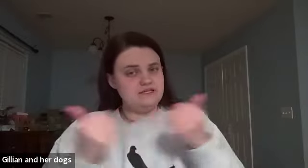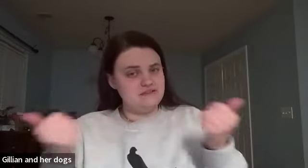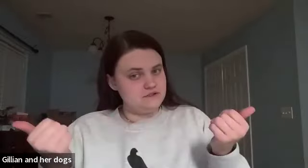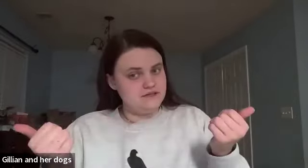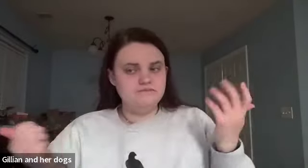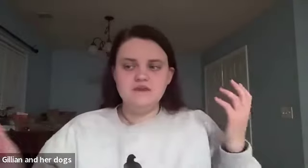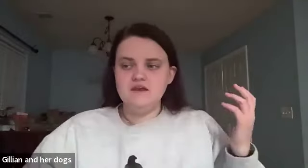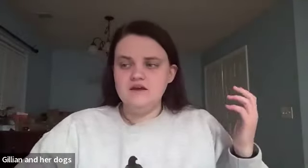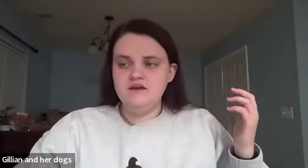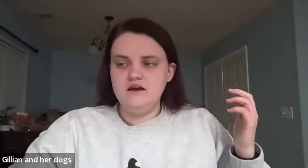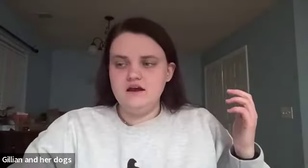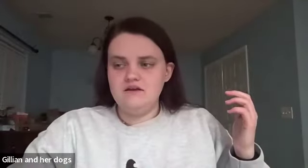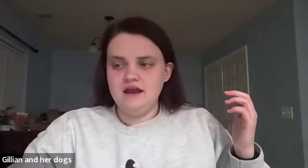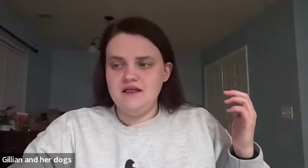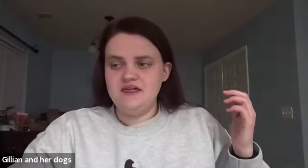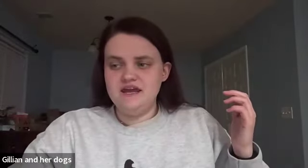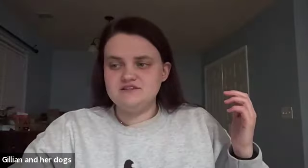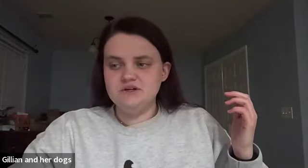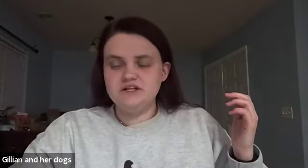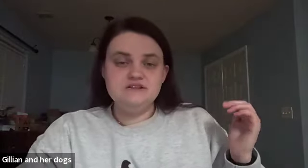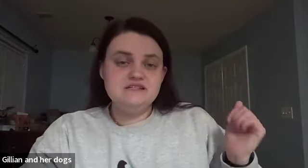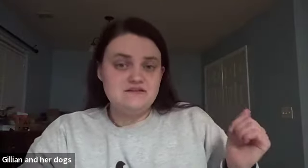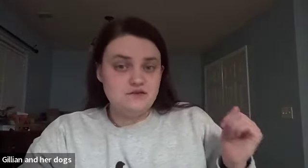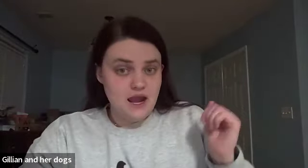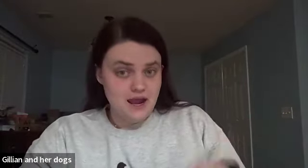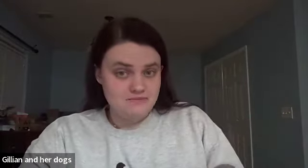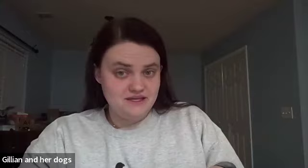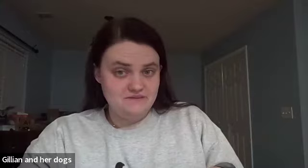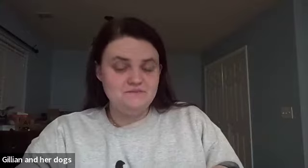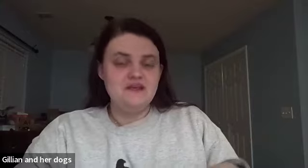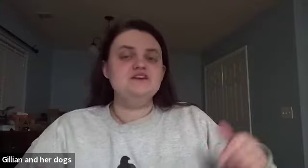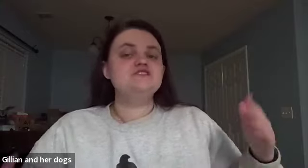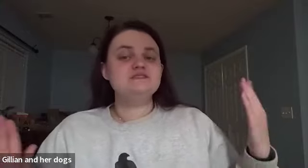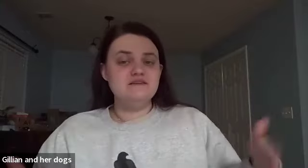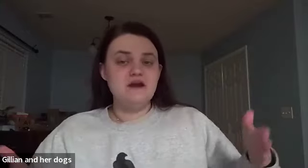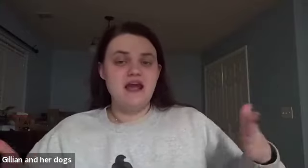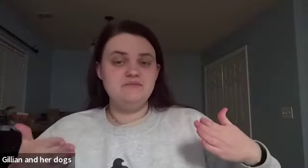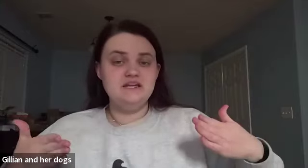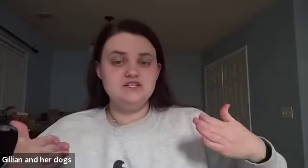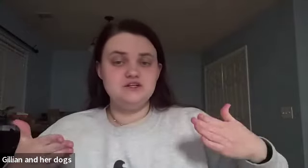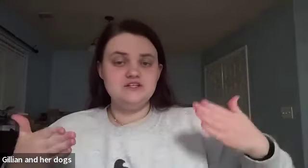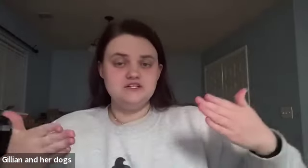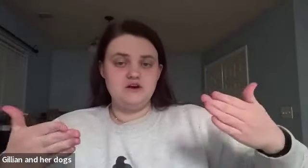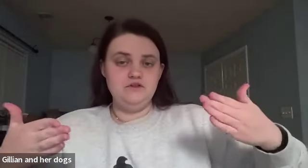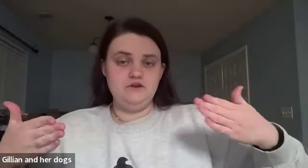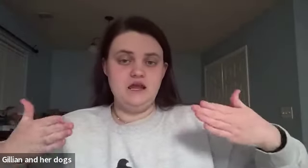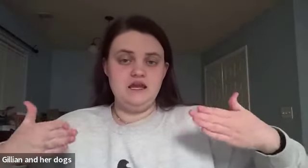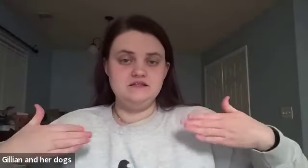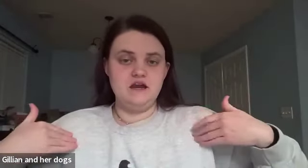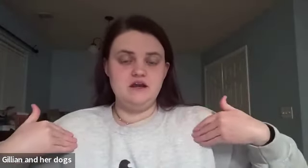bit different. All right, the next one we're going to do is the sign for happy. So the sign for happy is you're going to start with your hands kind